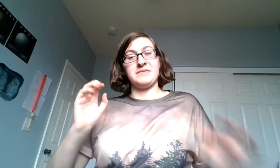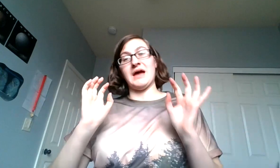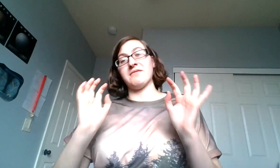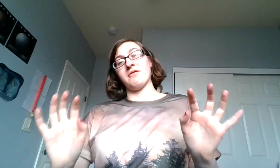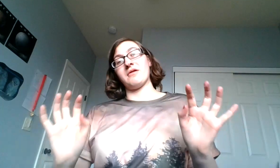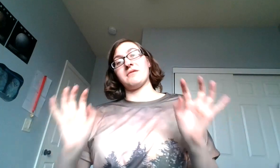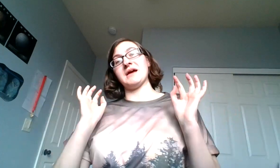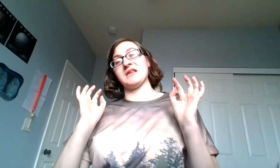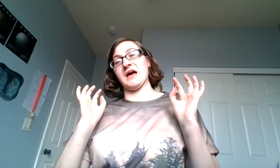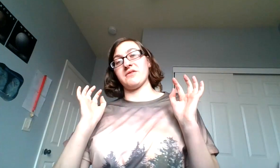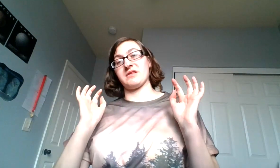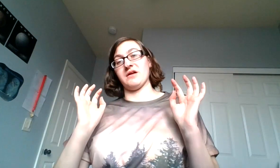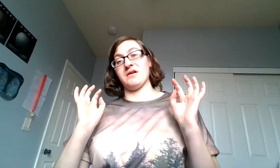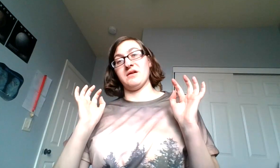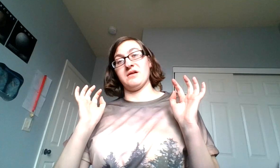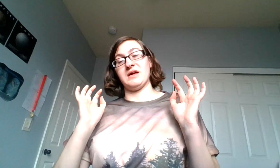That's where my channels are.